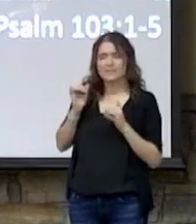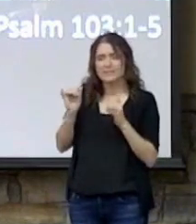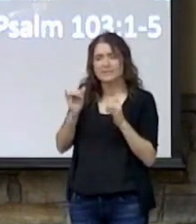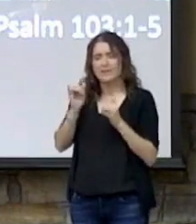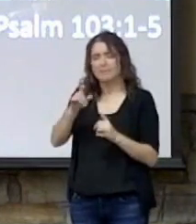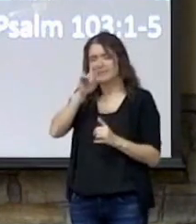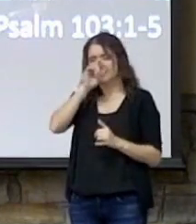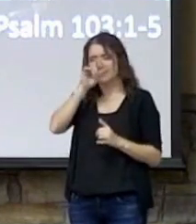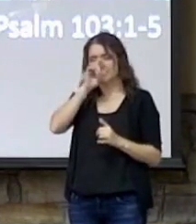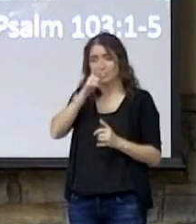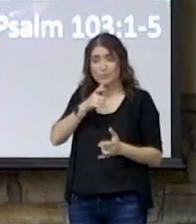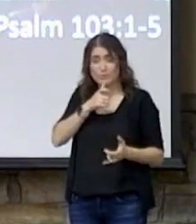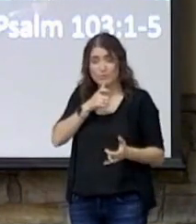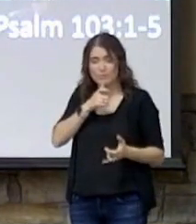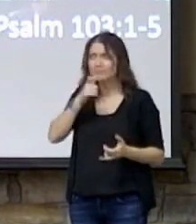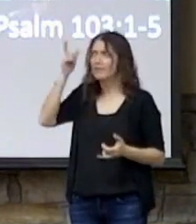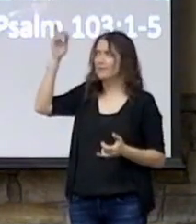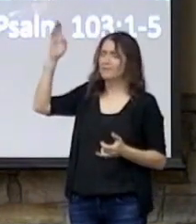God does.